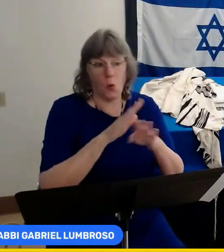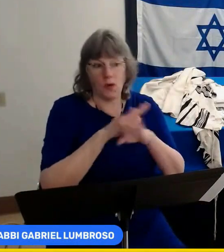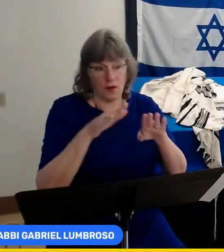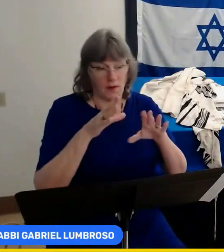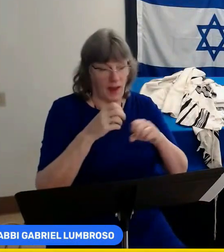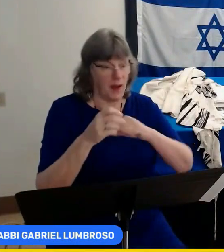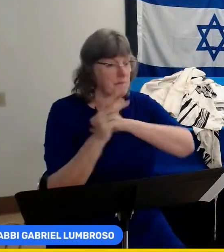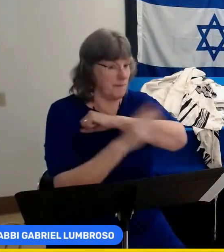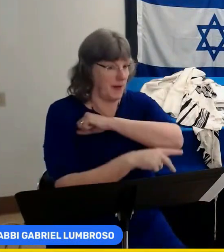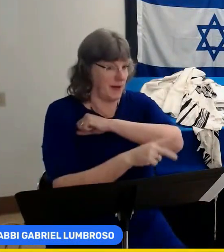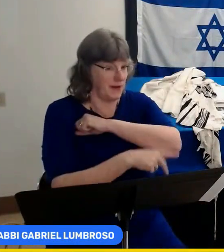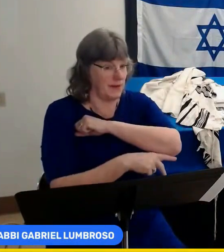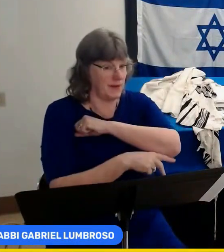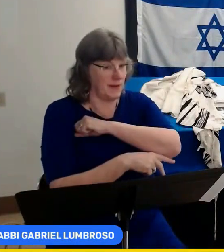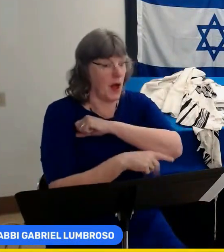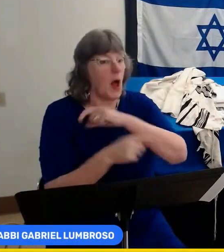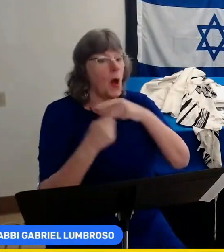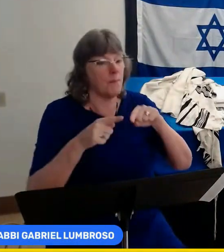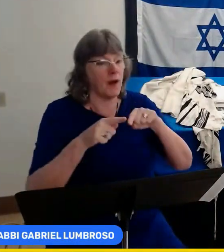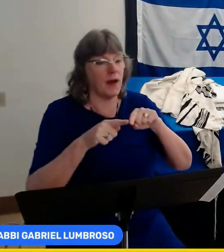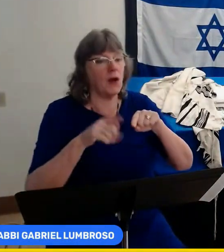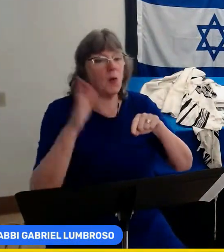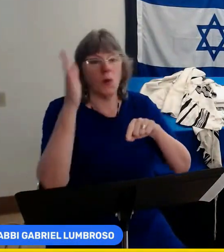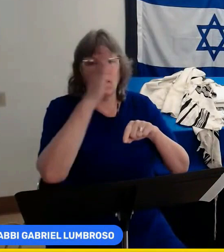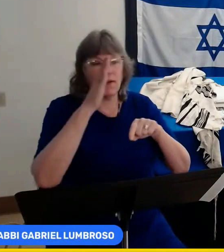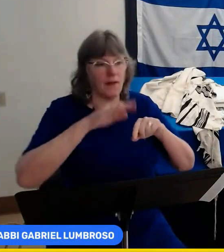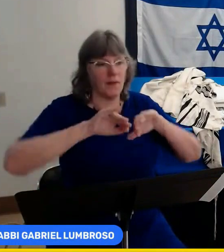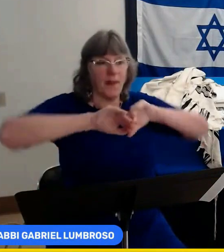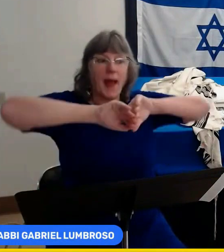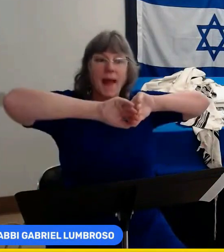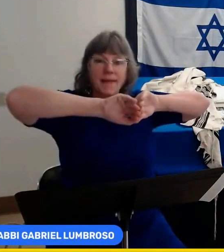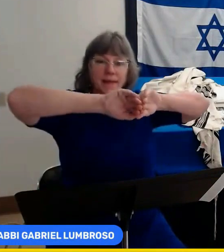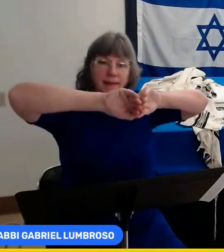death penalty, separation, forever separation from God is off the table. So,